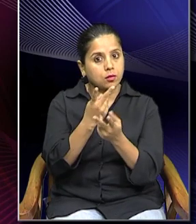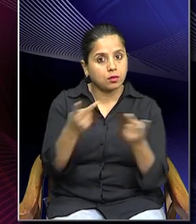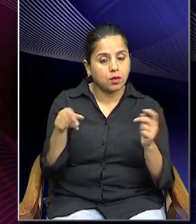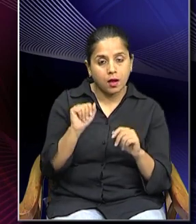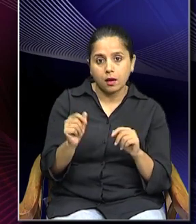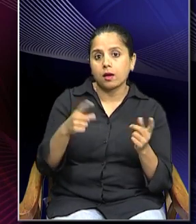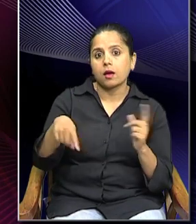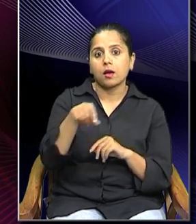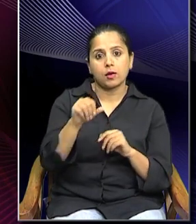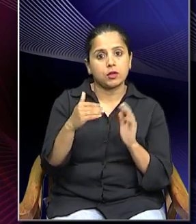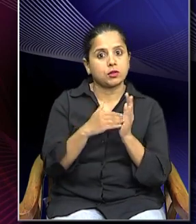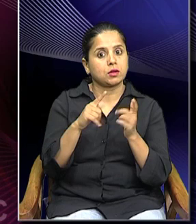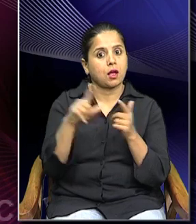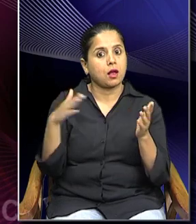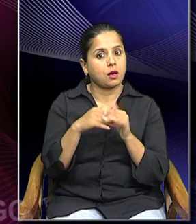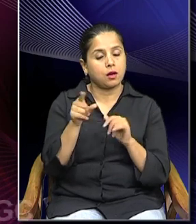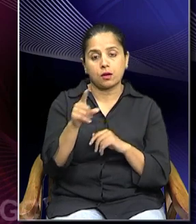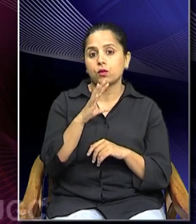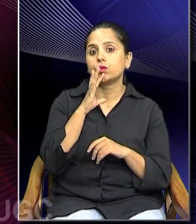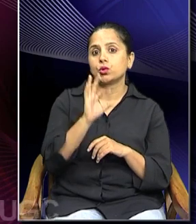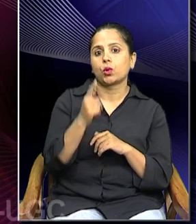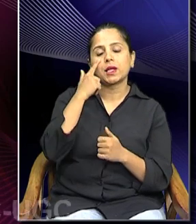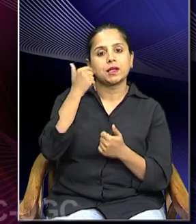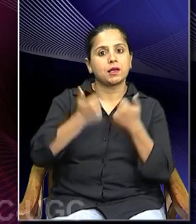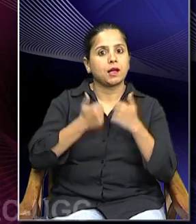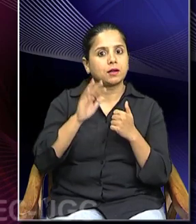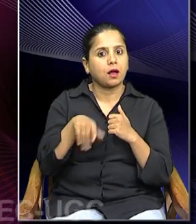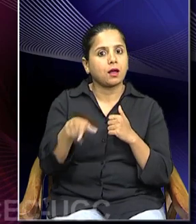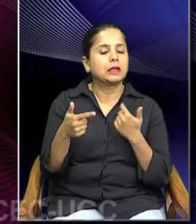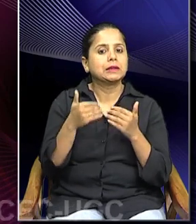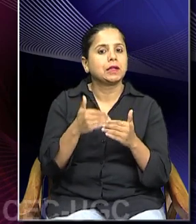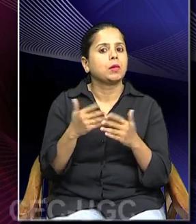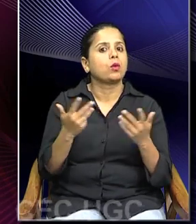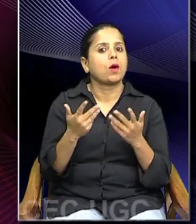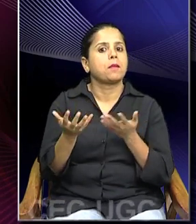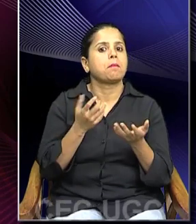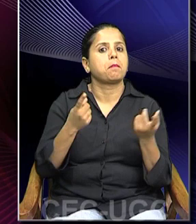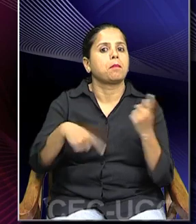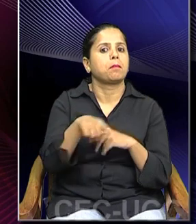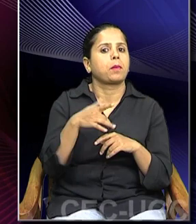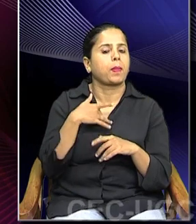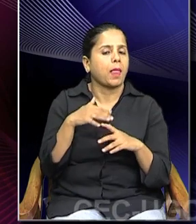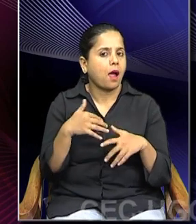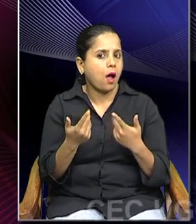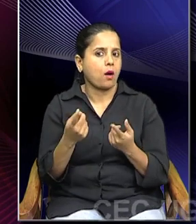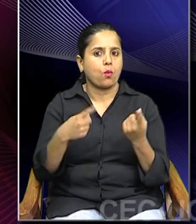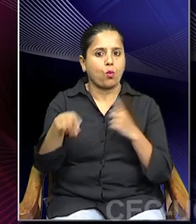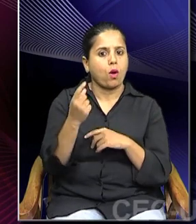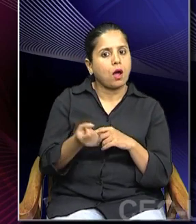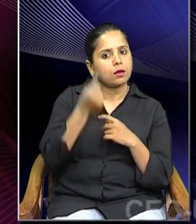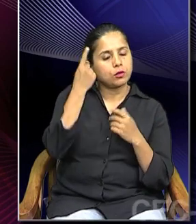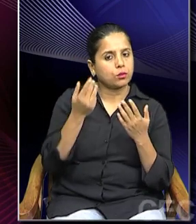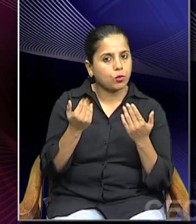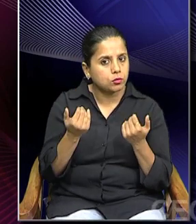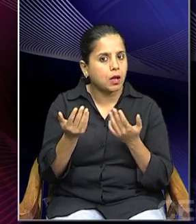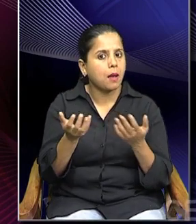Vivian Zelizer, it is actually testing the limits of the market. That is, how far can we understand